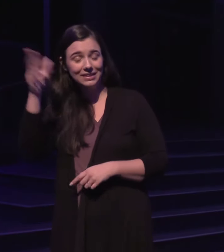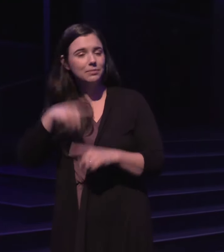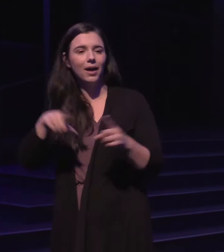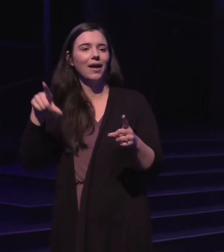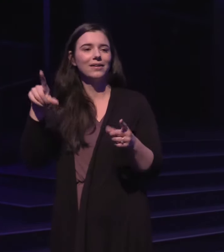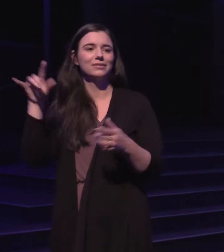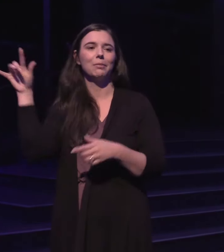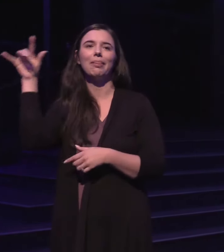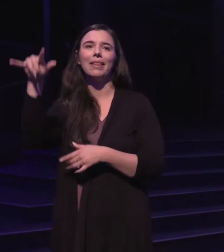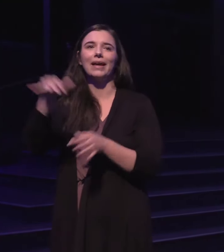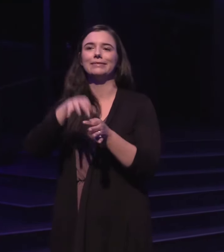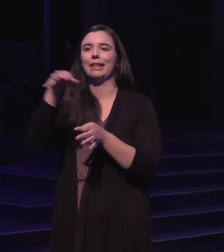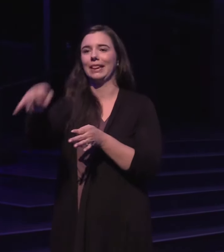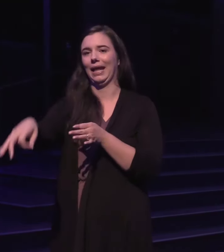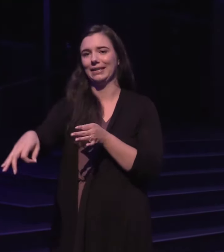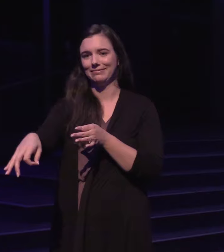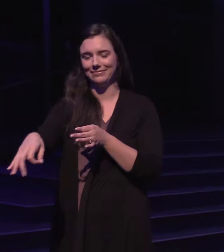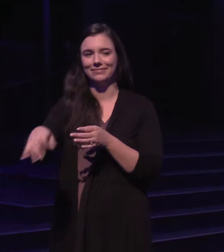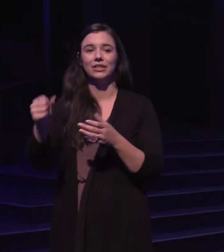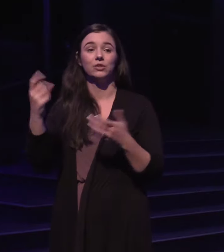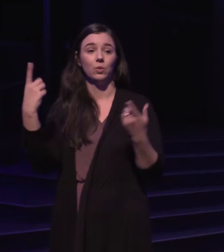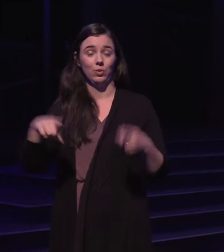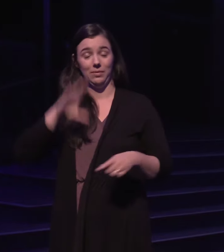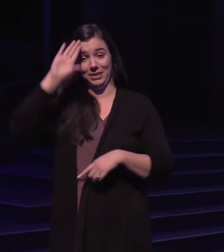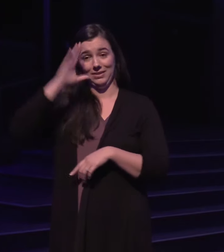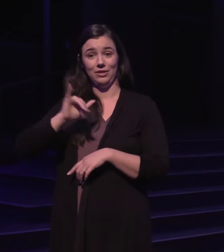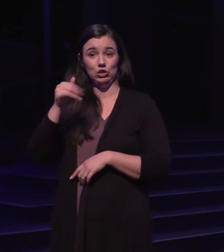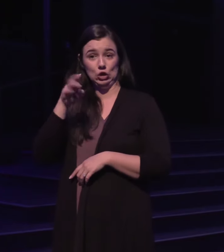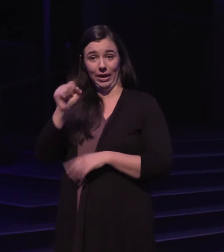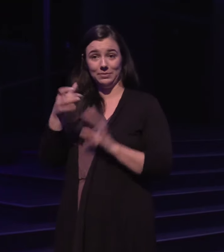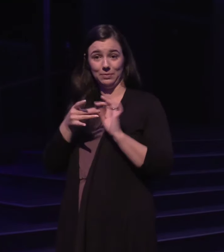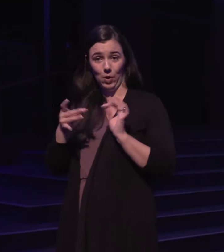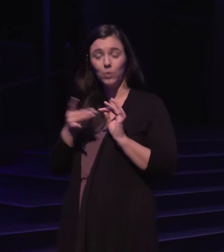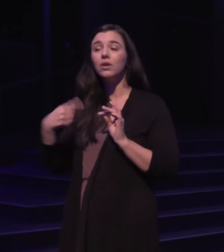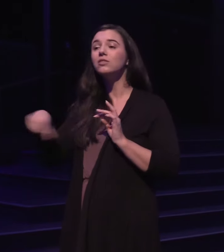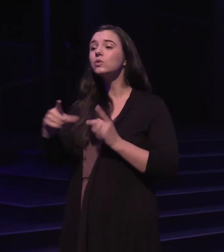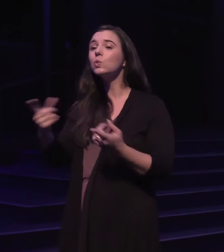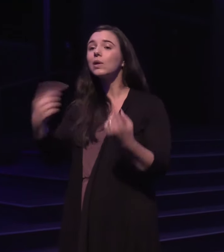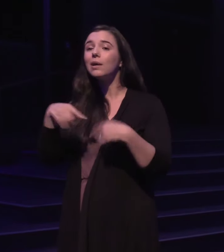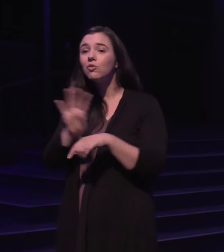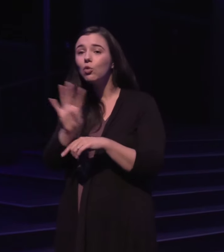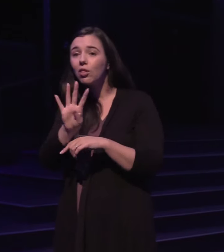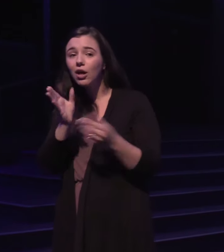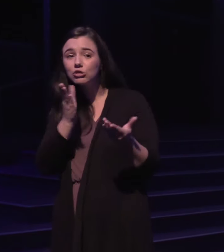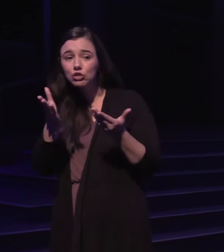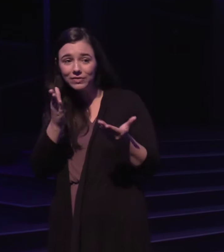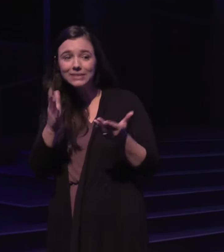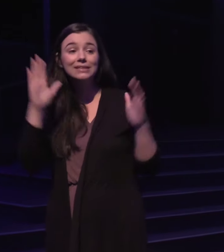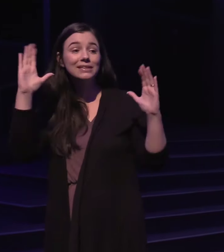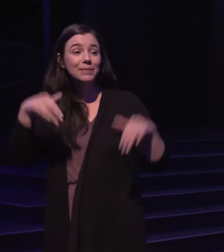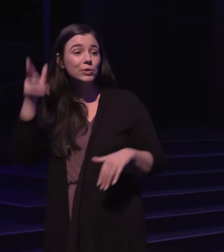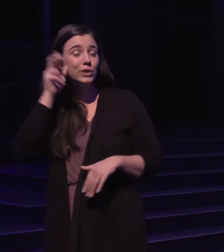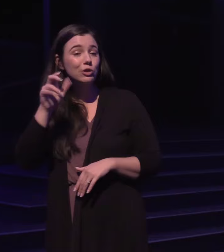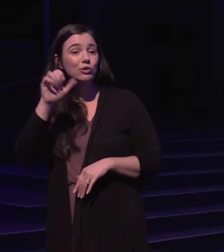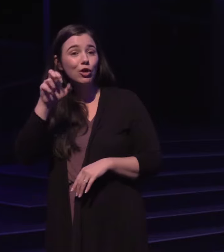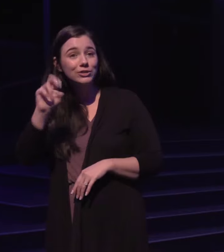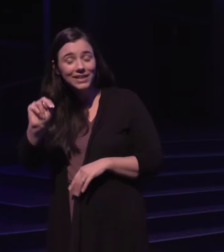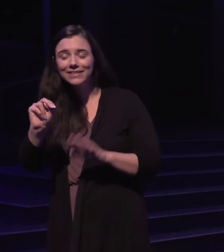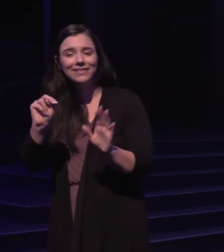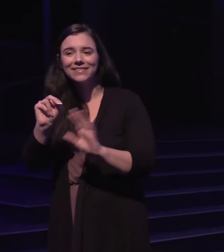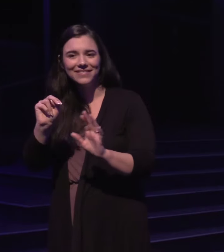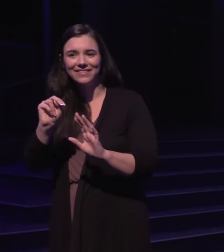but his plane was delayed and so my son James spoke. So you came to the 4 o'clock service expecting to hear Dr.